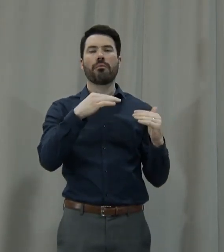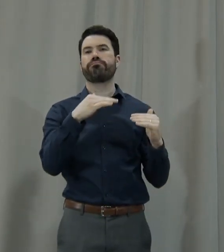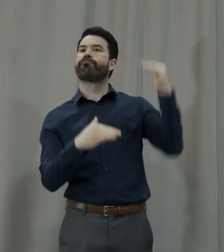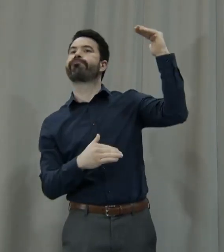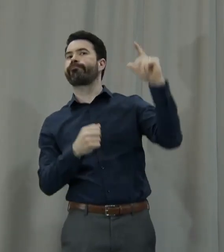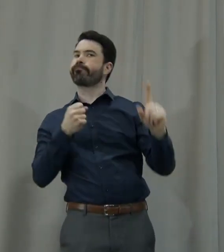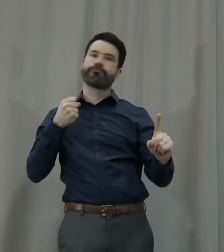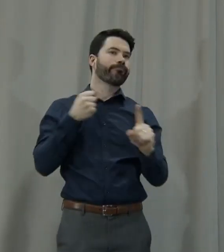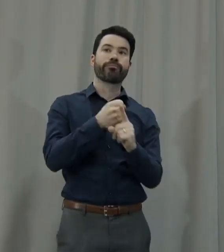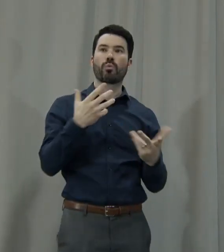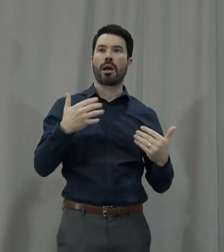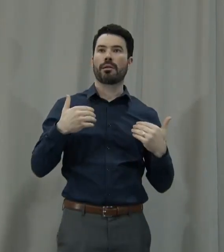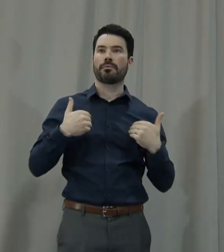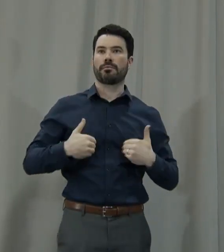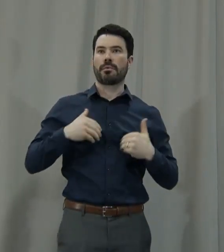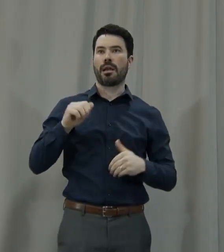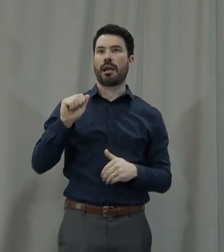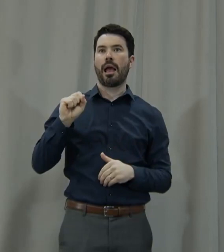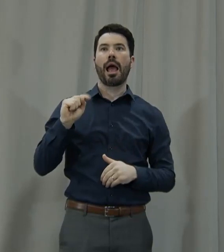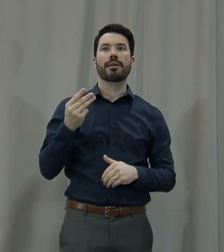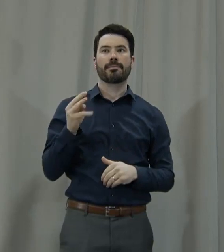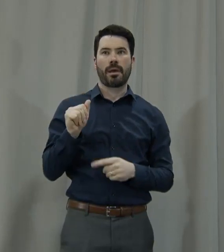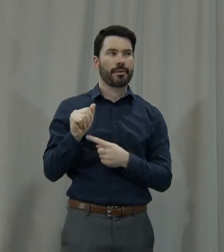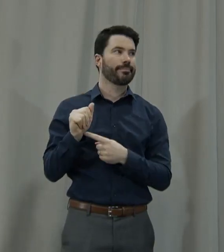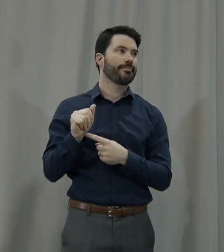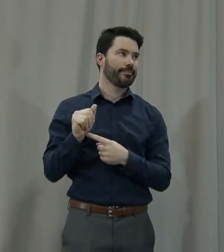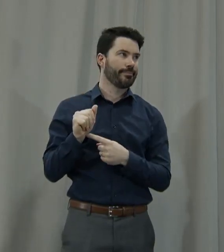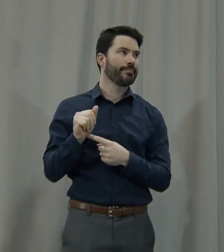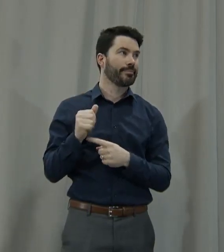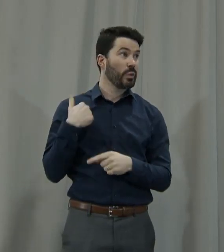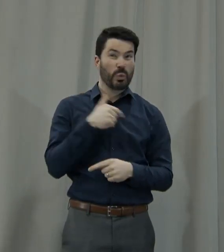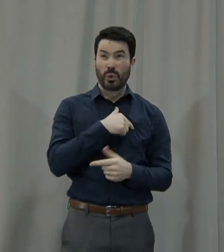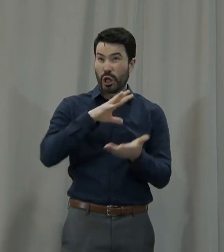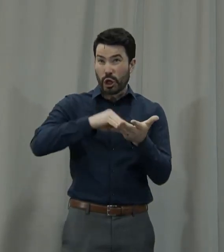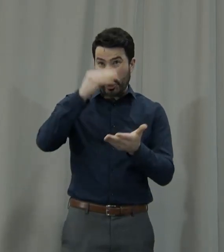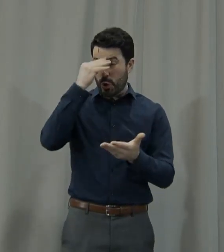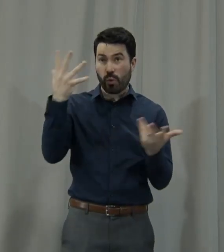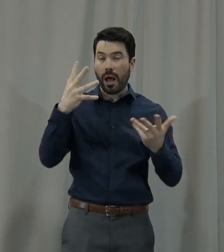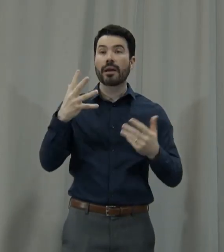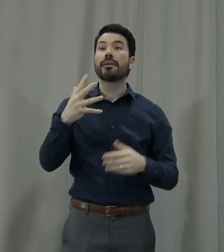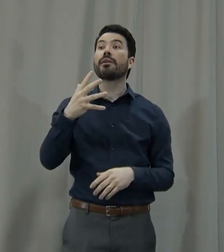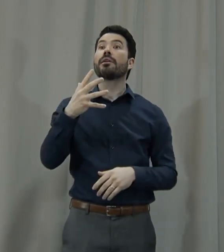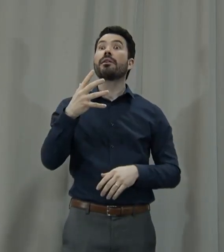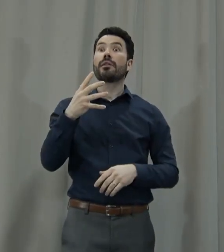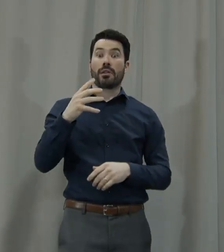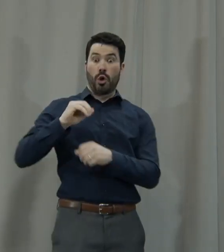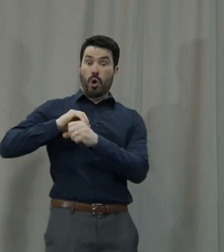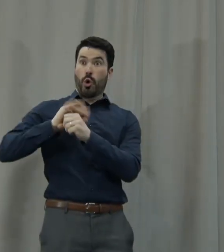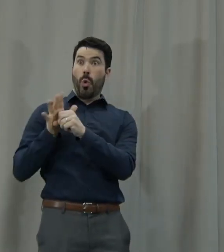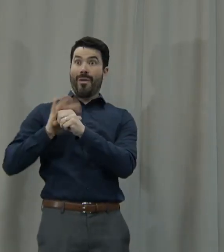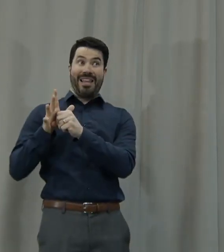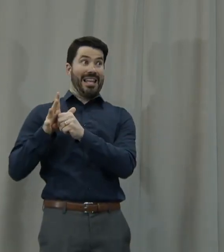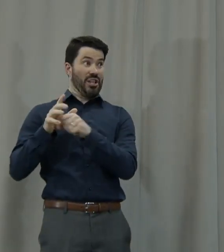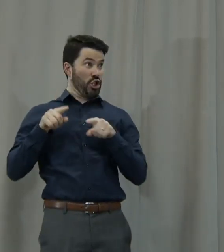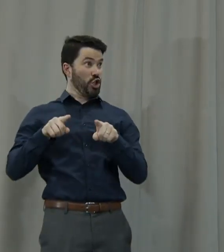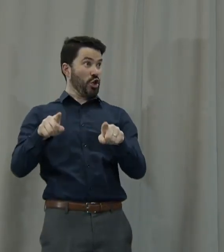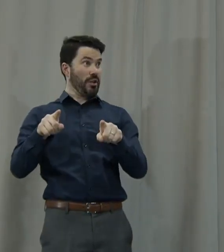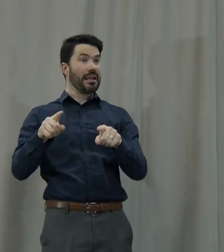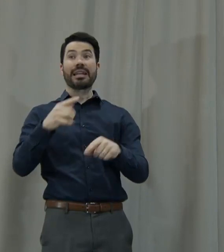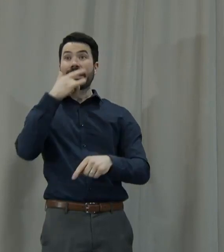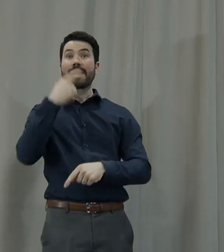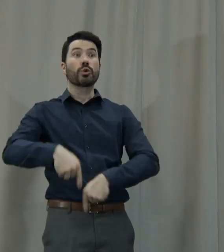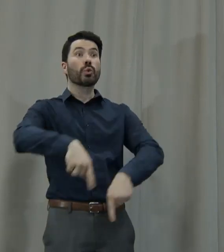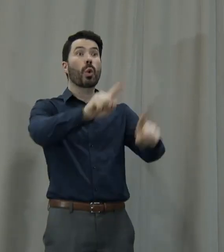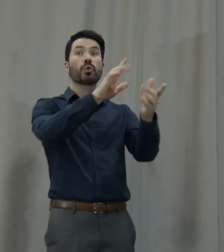asthma. And what we learned during the pandemic is that the kids would go to school, poor air quality, virus